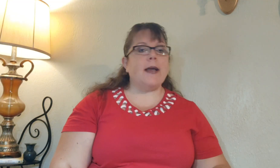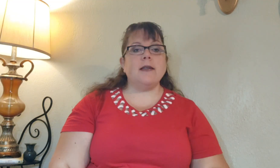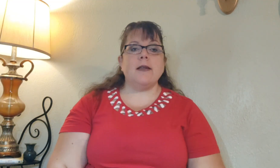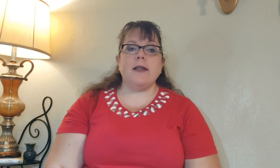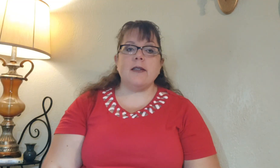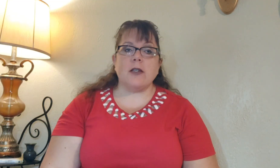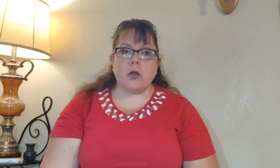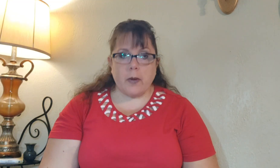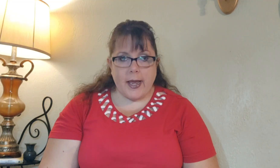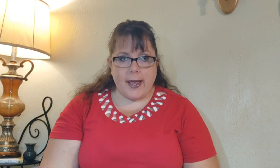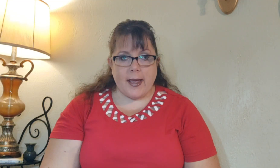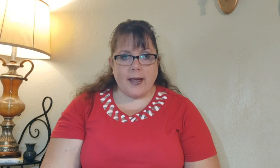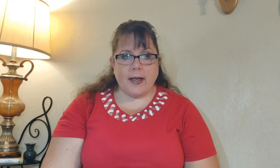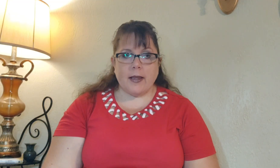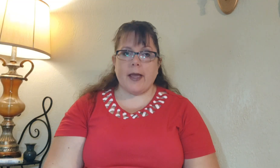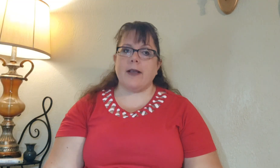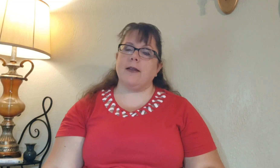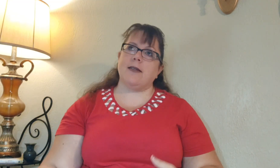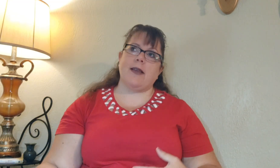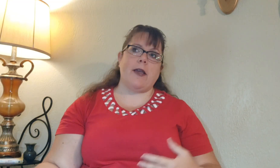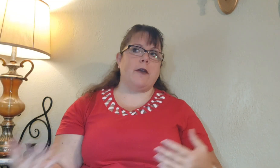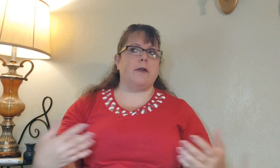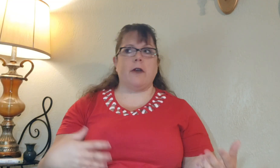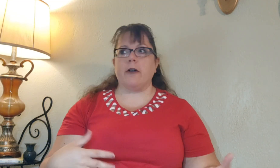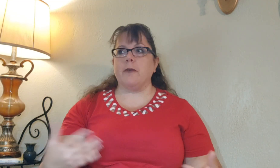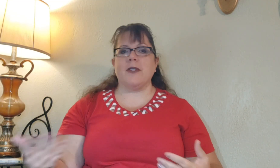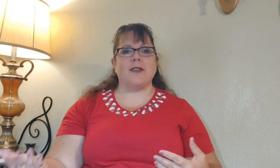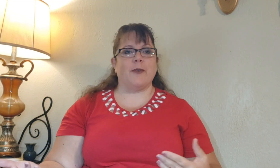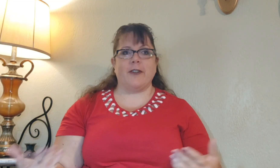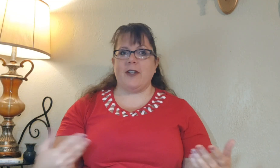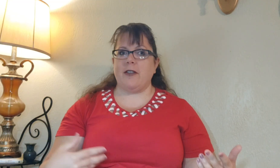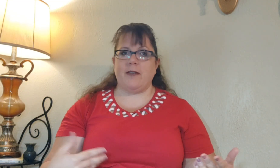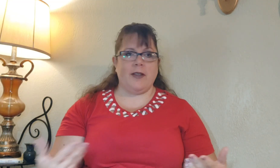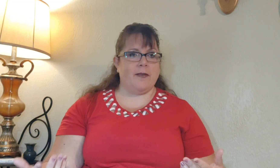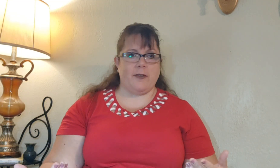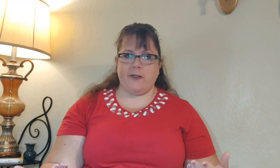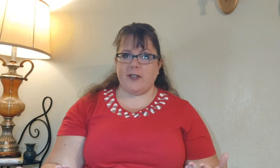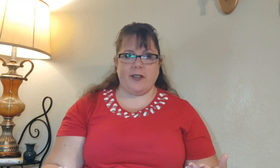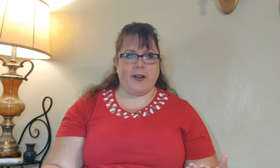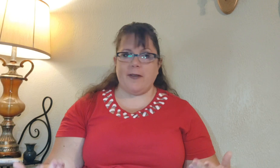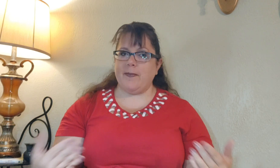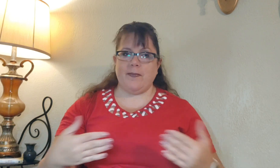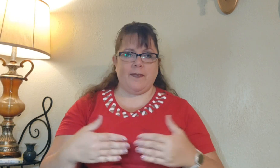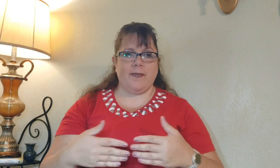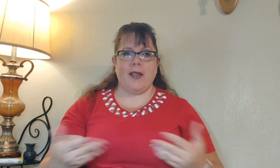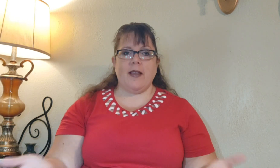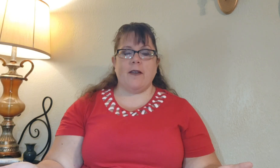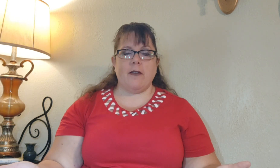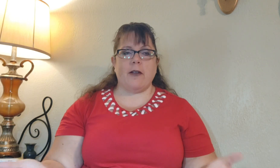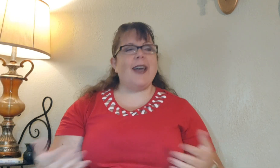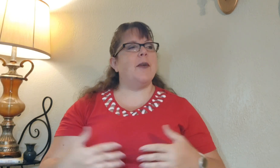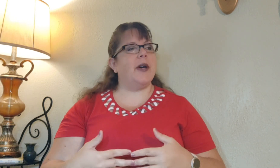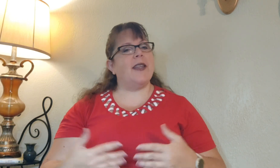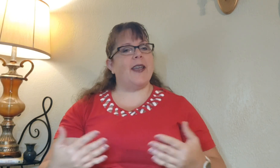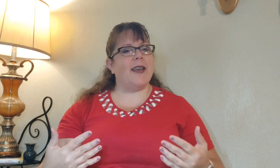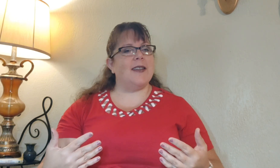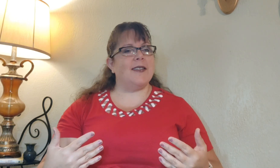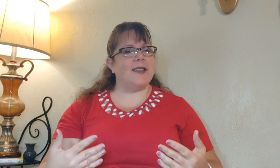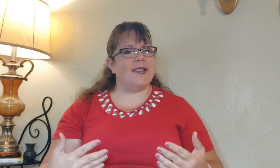And to disagree, like let's say you're talking with someone and you're just not kind of butting heads, let's